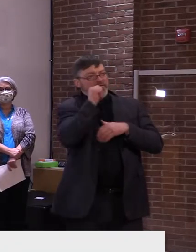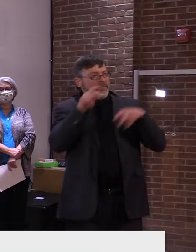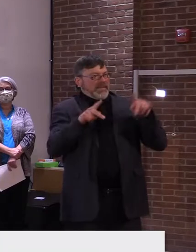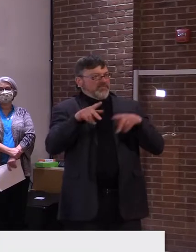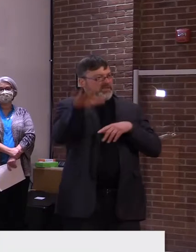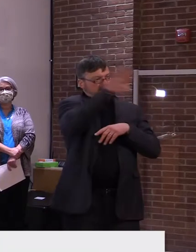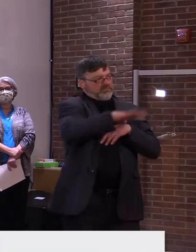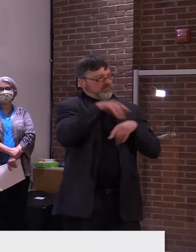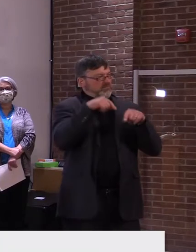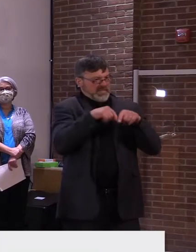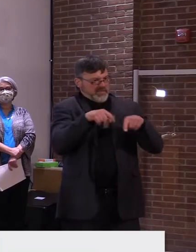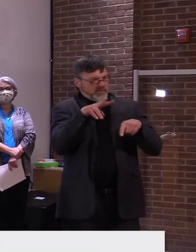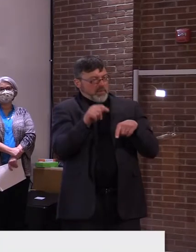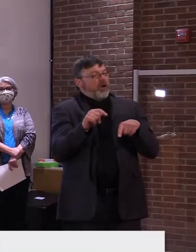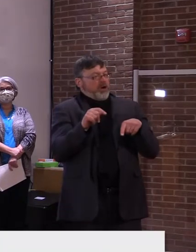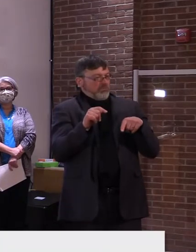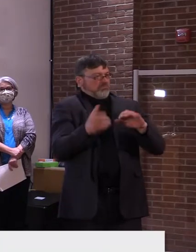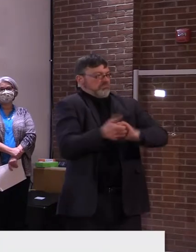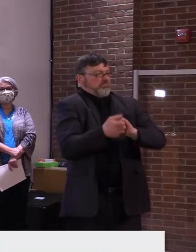website,